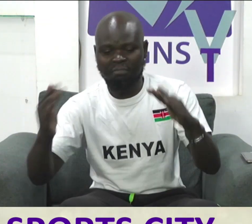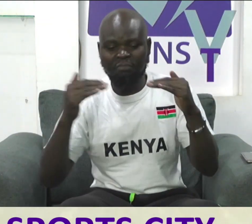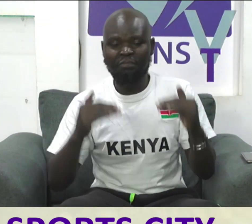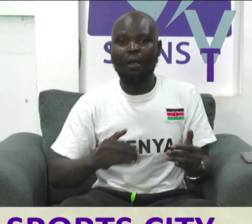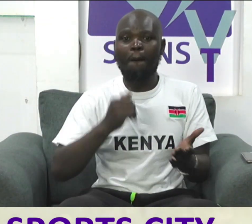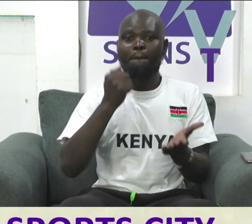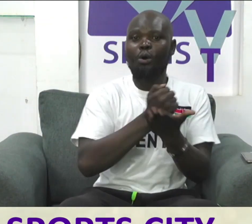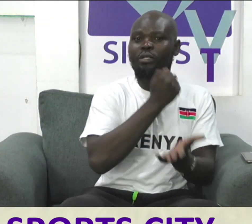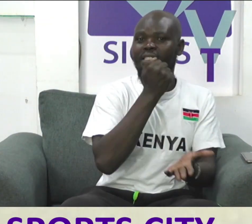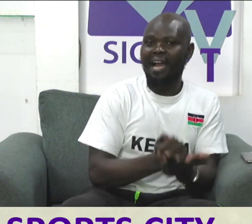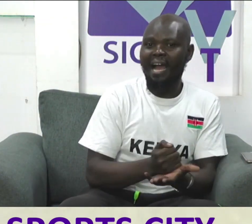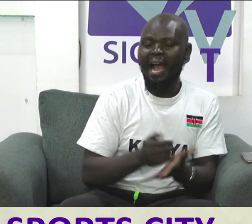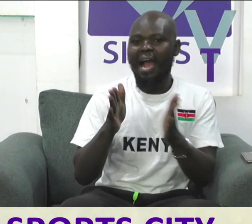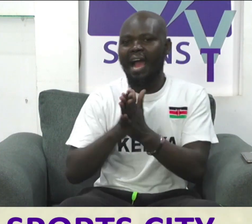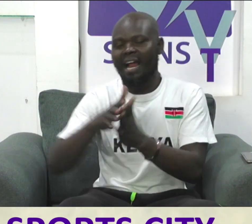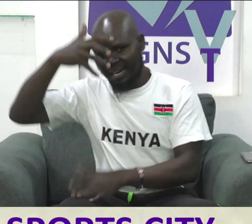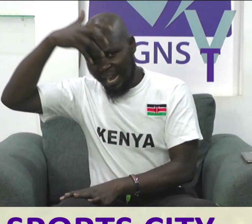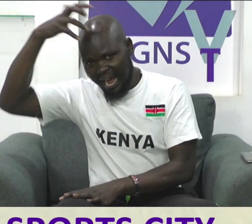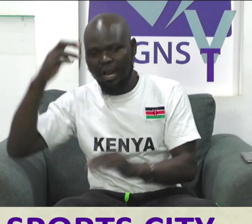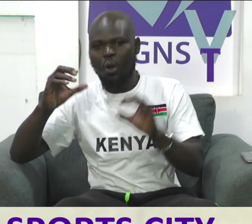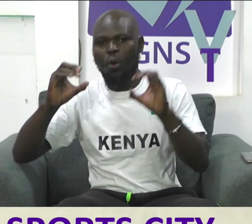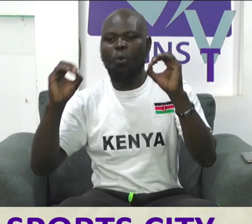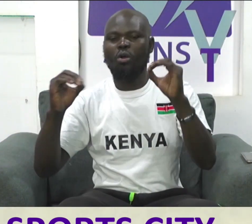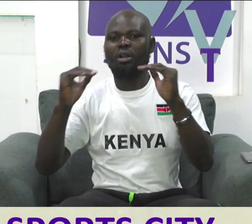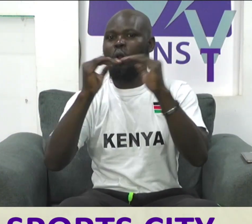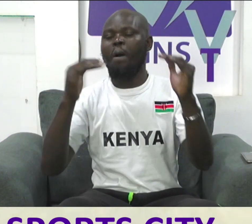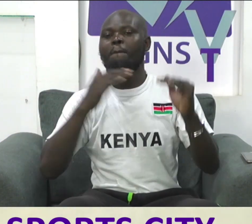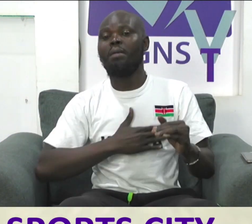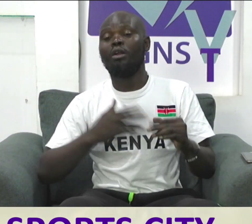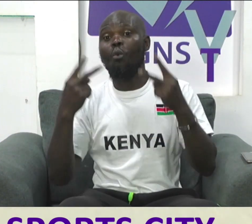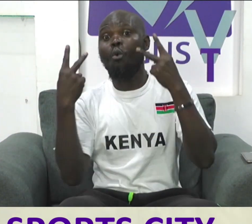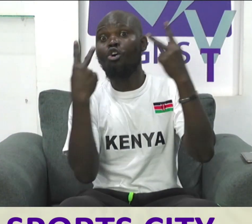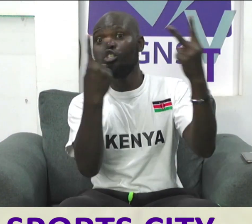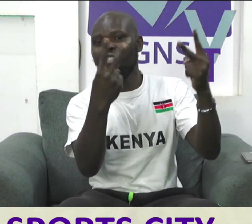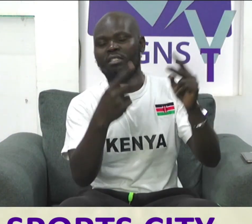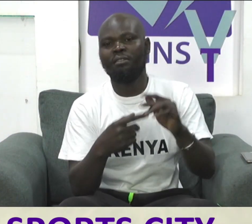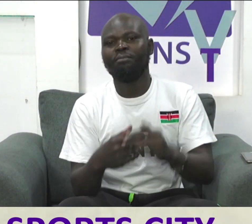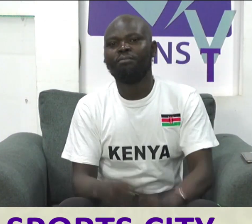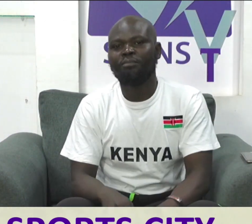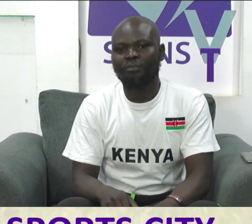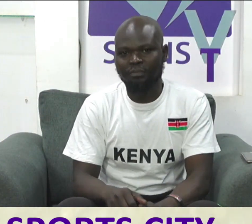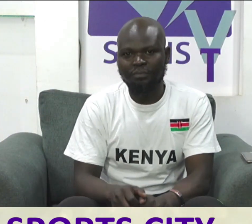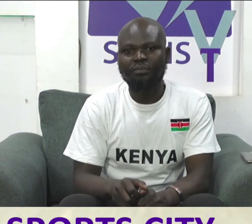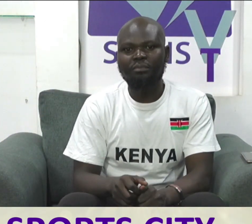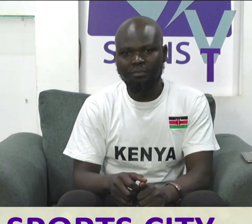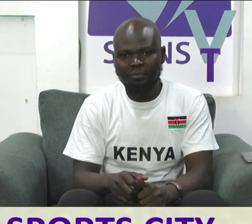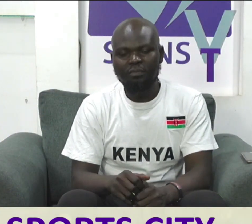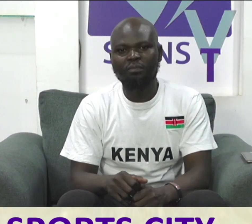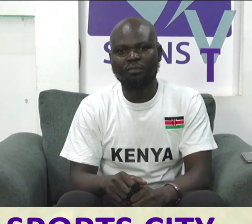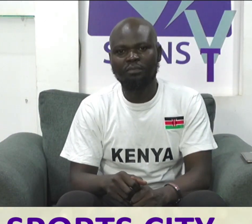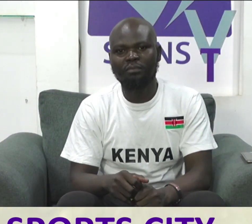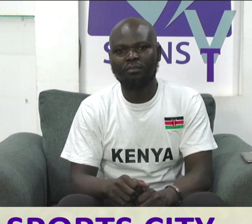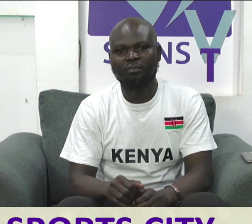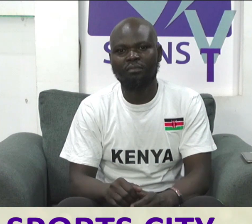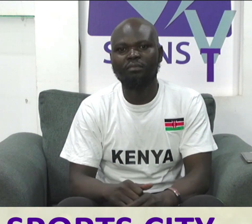Because when we focus on Murang'a, they played against Tusker and they were beaten 2-1. So let's have that